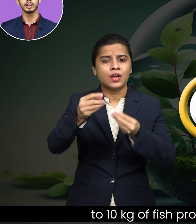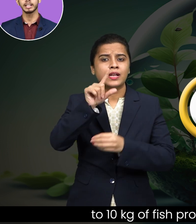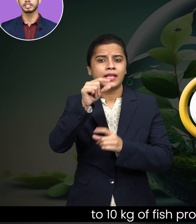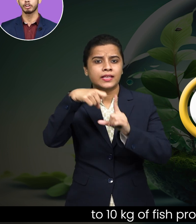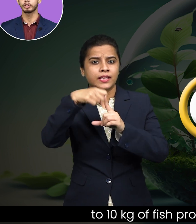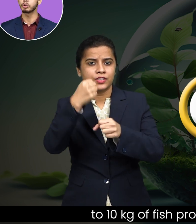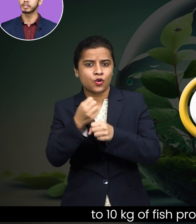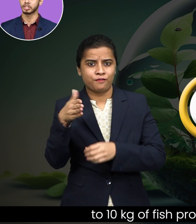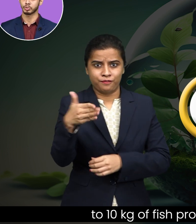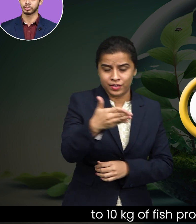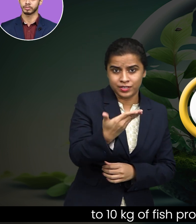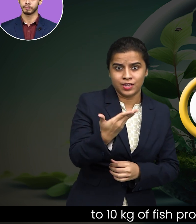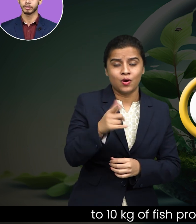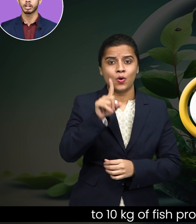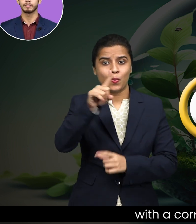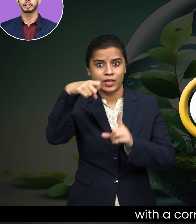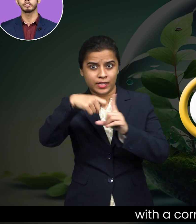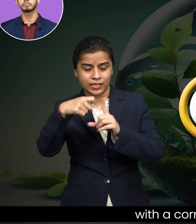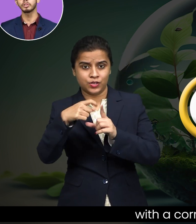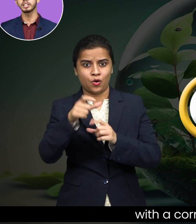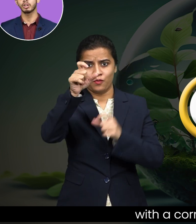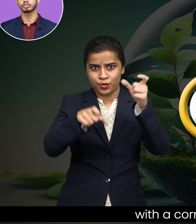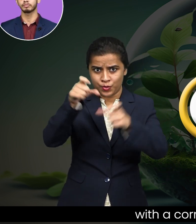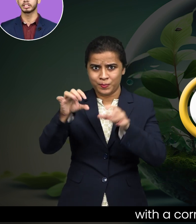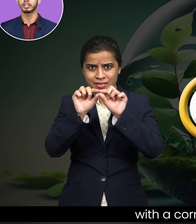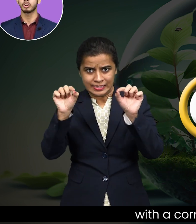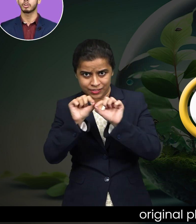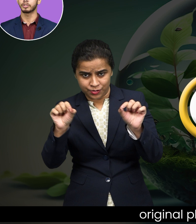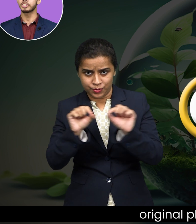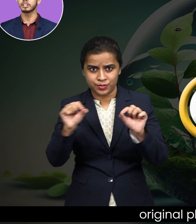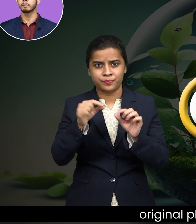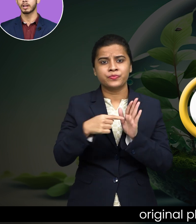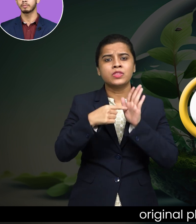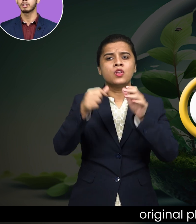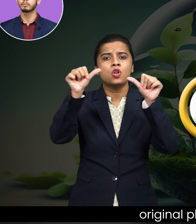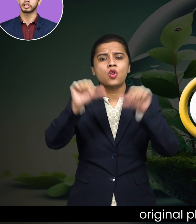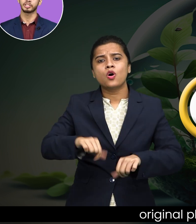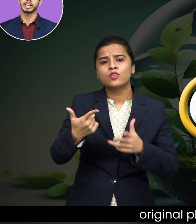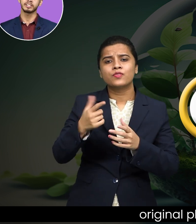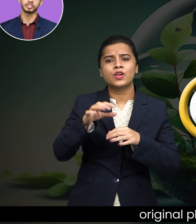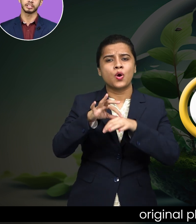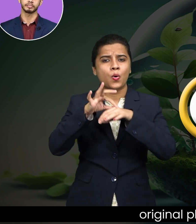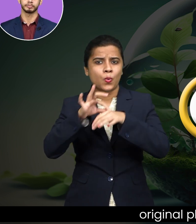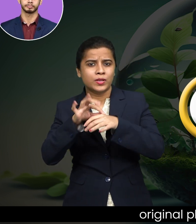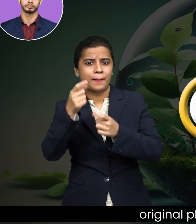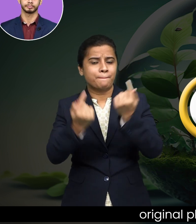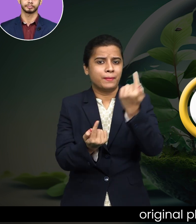producing 1 kg of human tissues, with the corresponding loss of the original plant potential